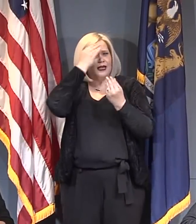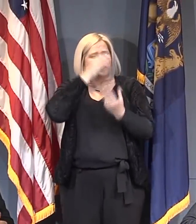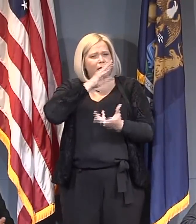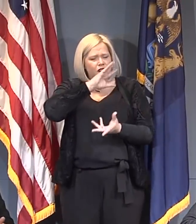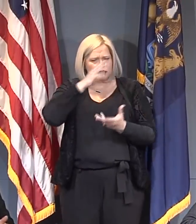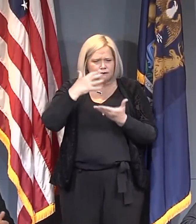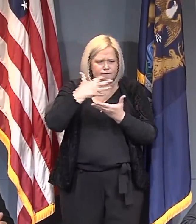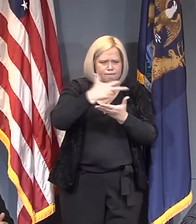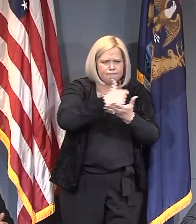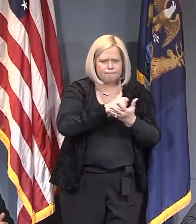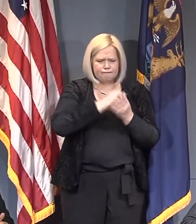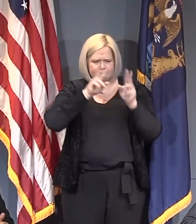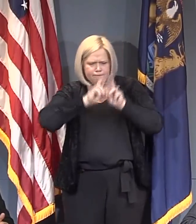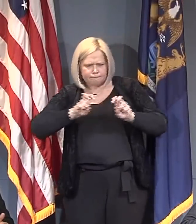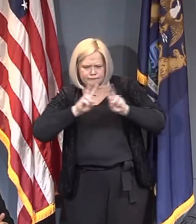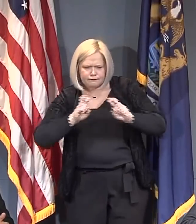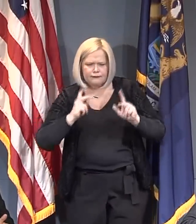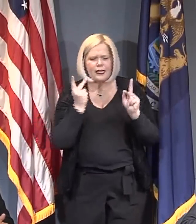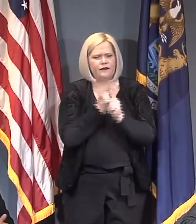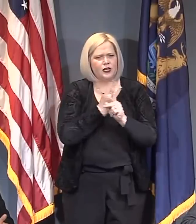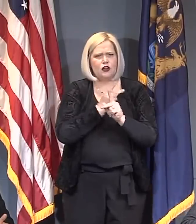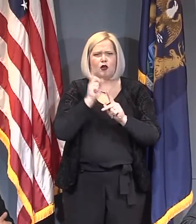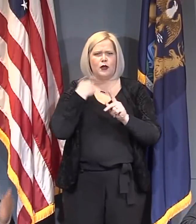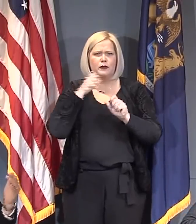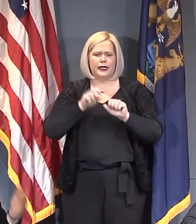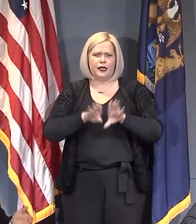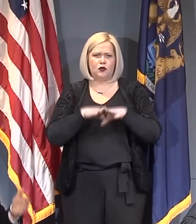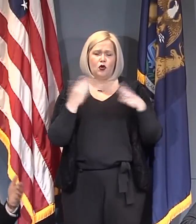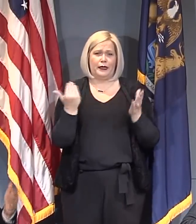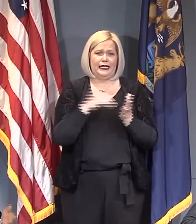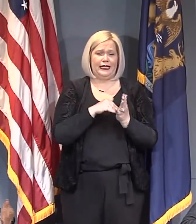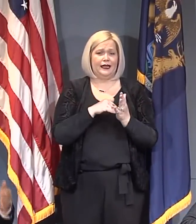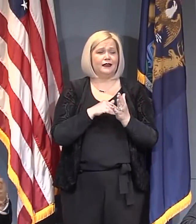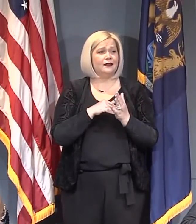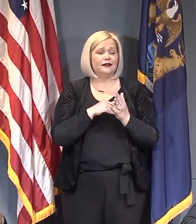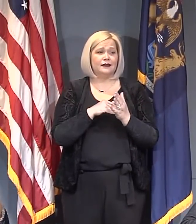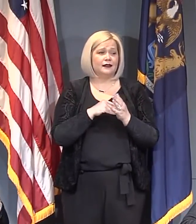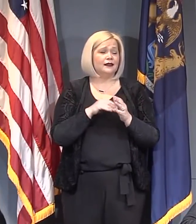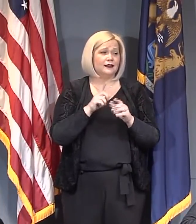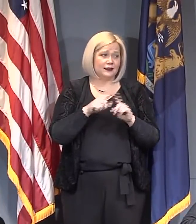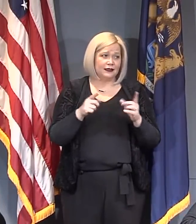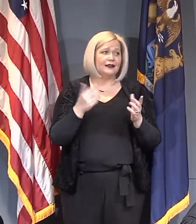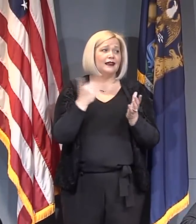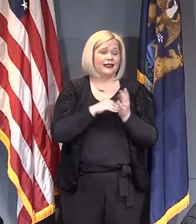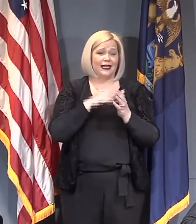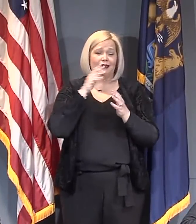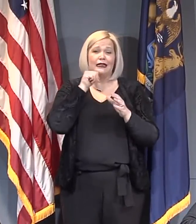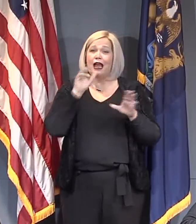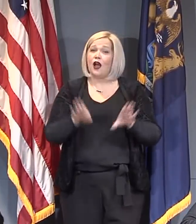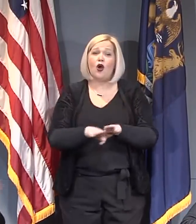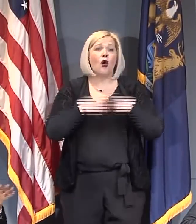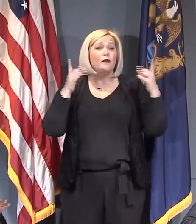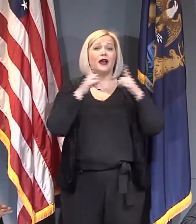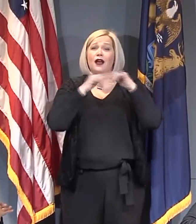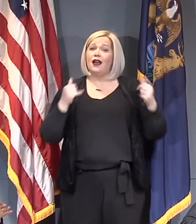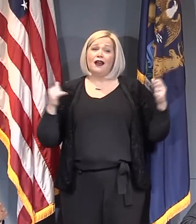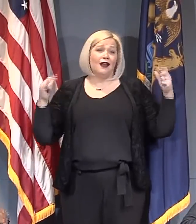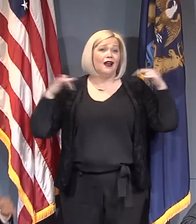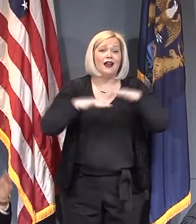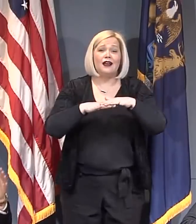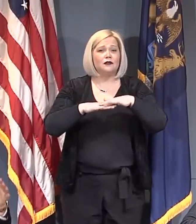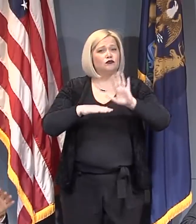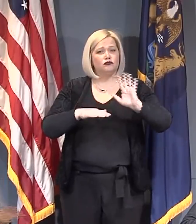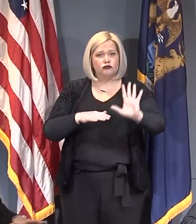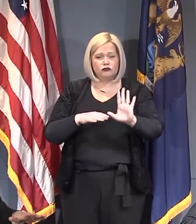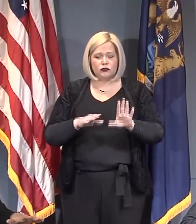is and where we could start to engage initially. But this is going to be in waves or phases, whatever terminology you want to